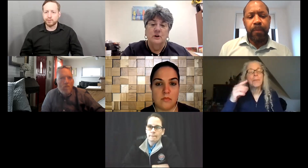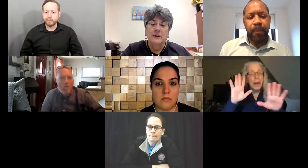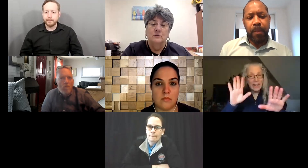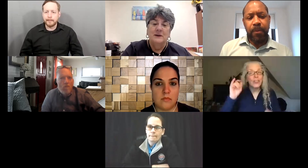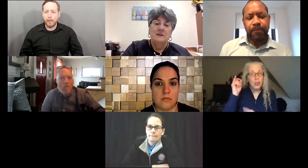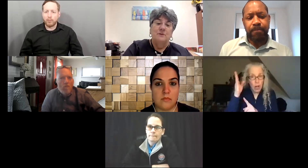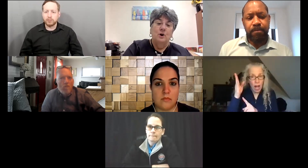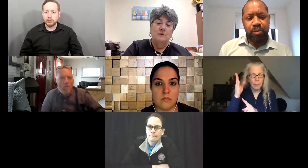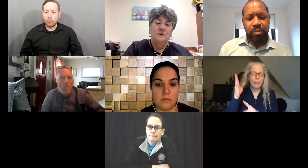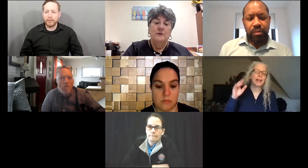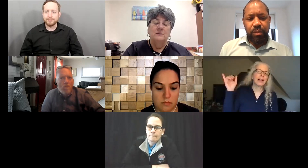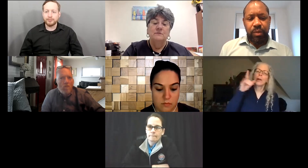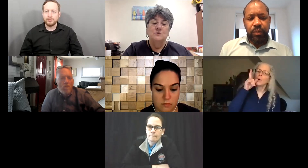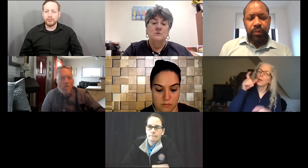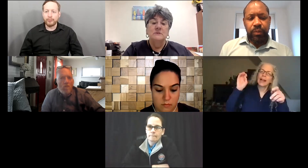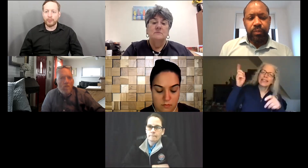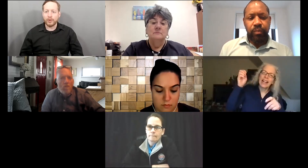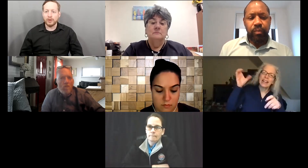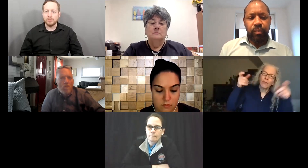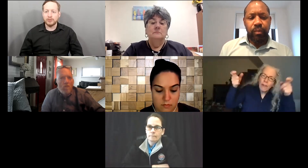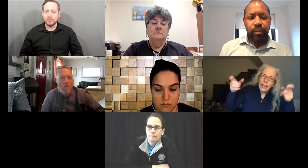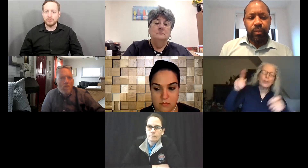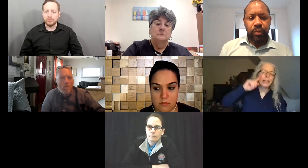organization are held by deaf and hard of hearing individuals.